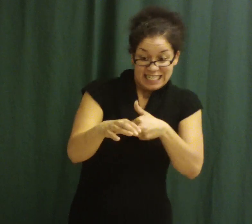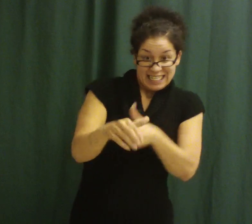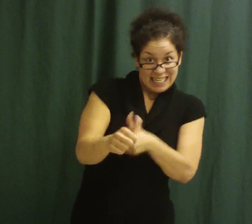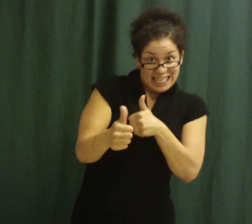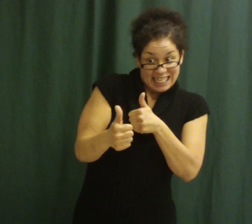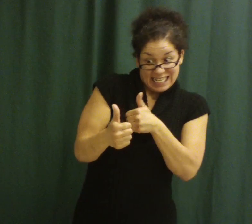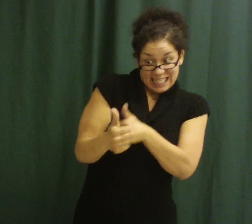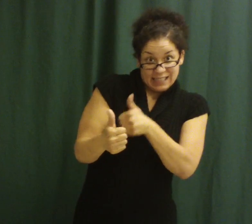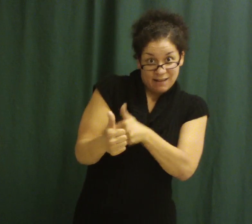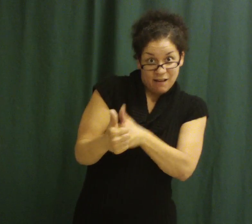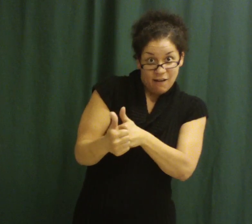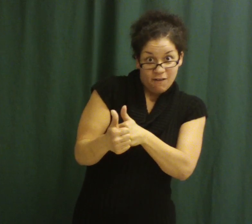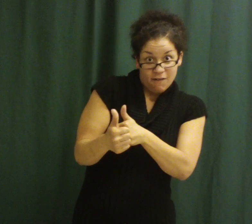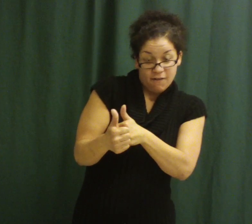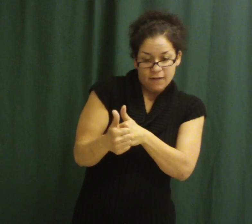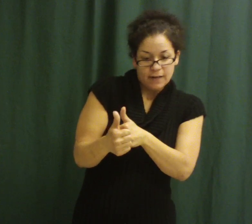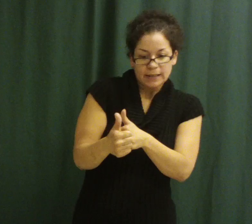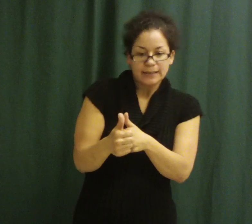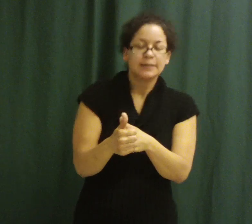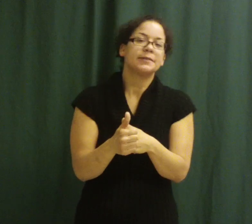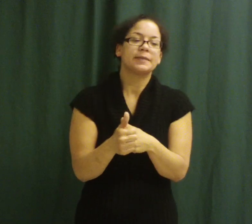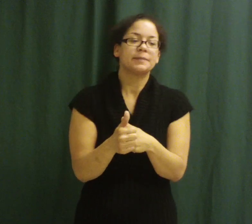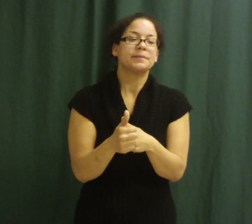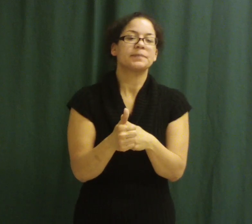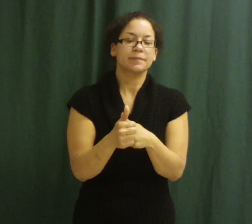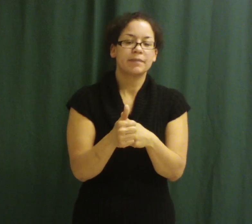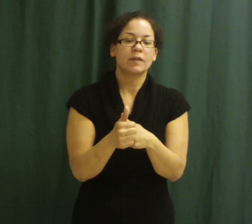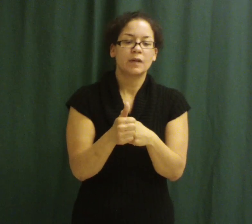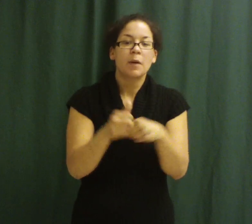objects revolving around the sun.